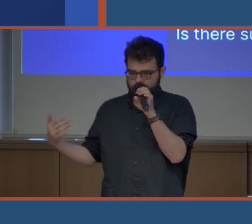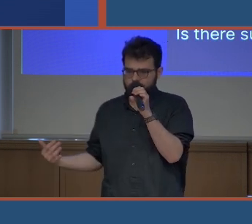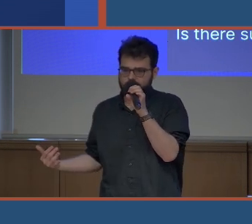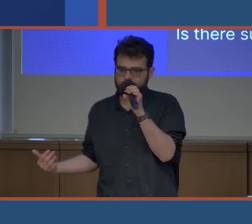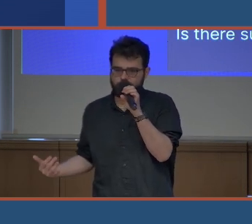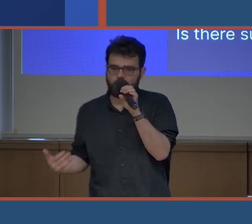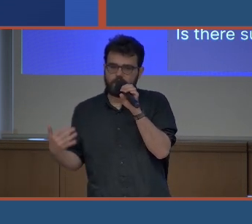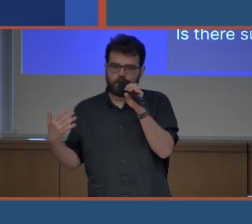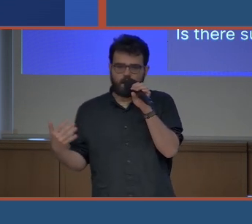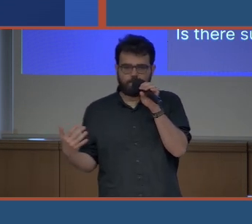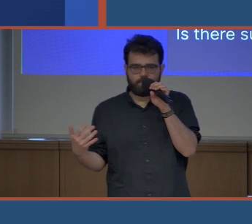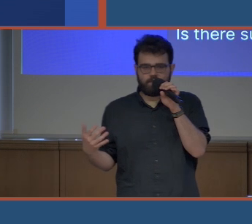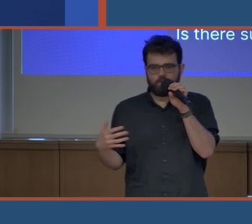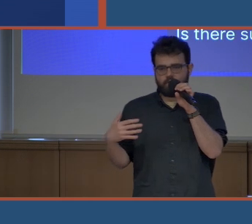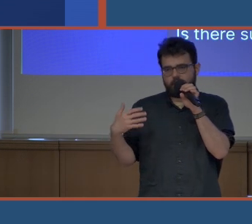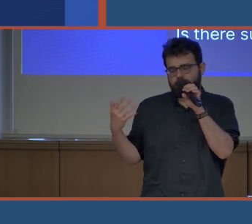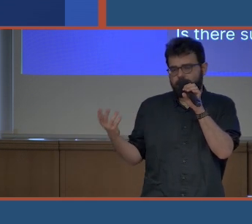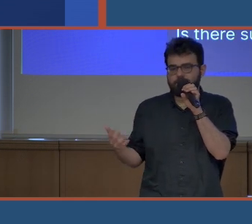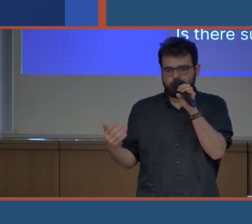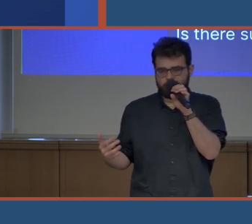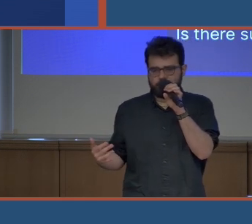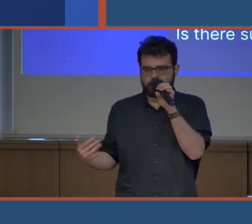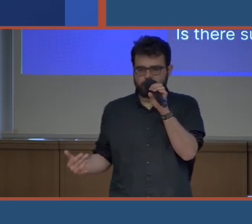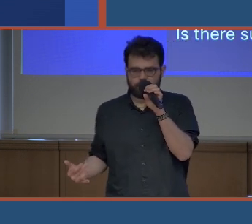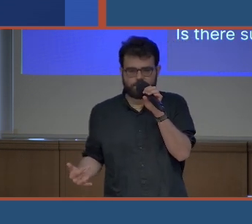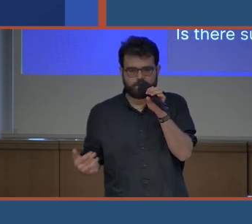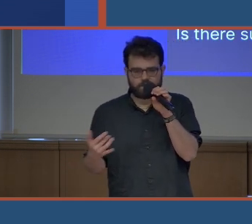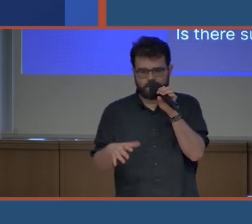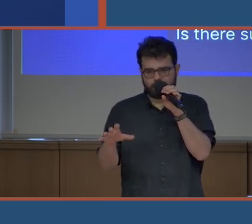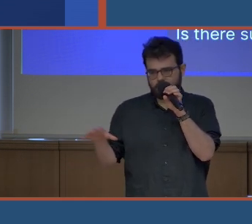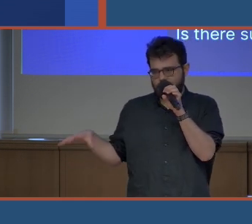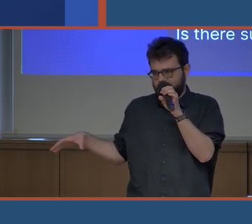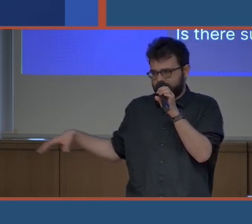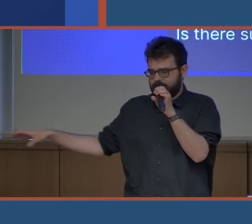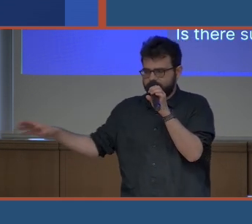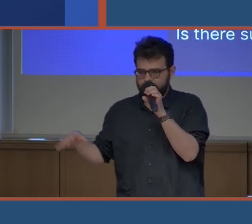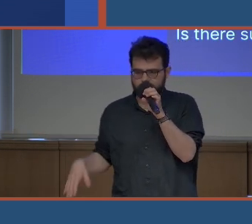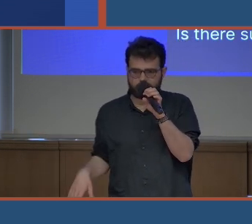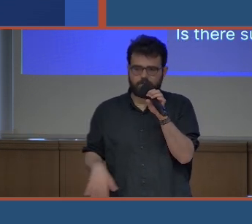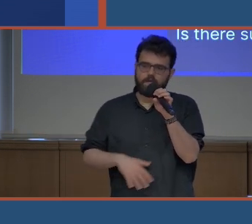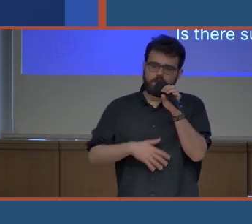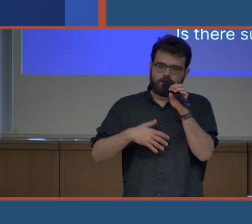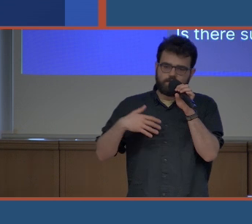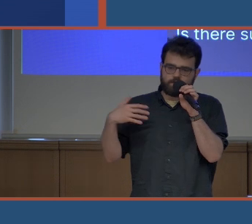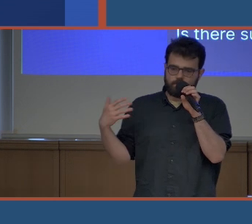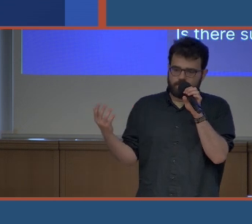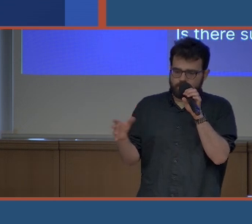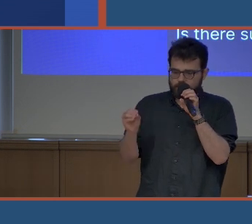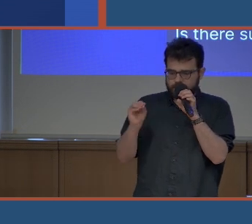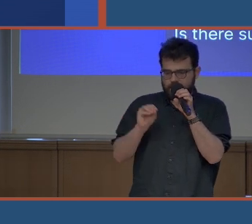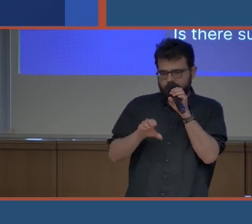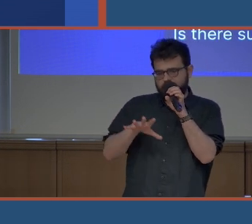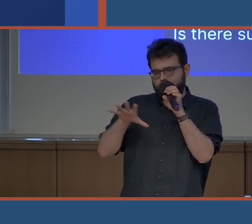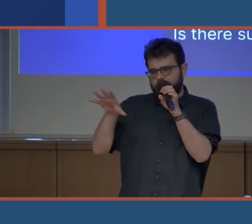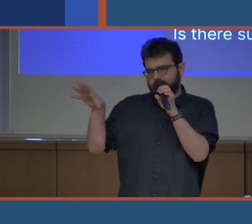they tried to copy or implement these solutions in different schools as well. So then